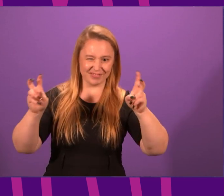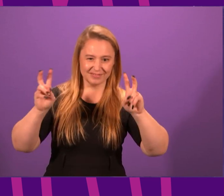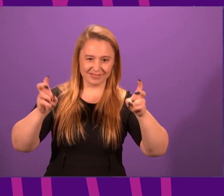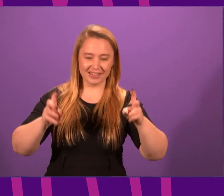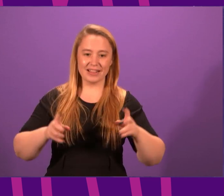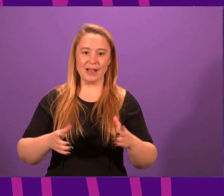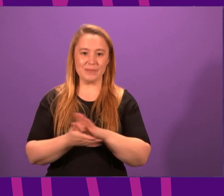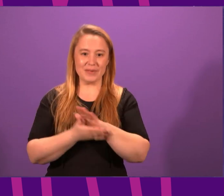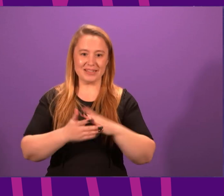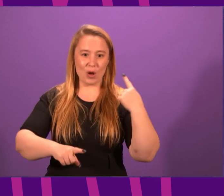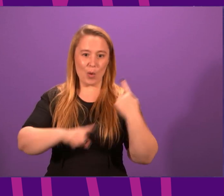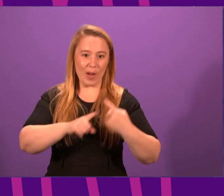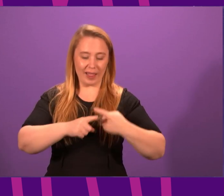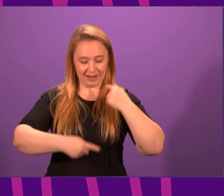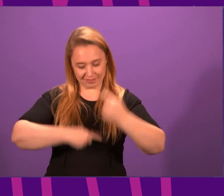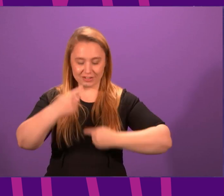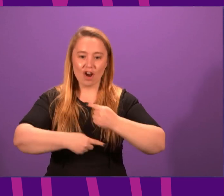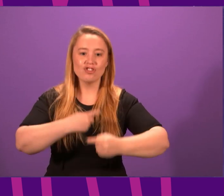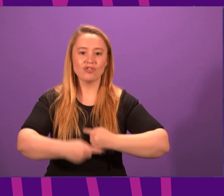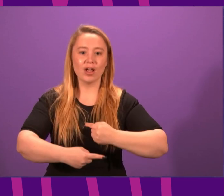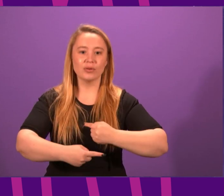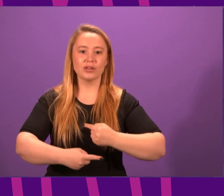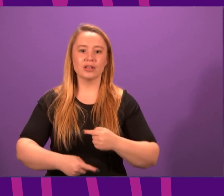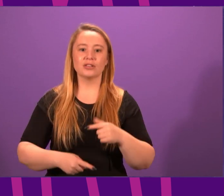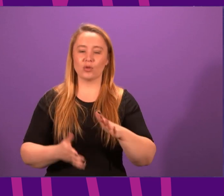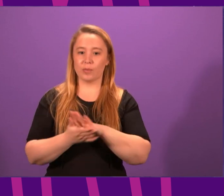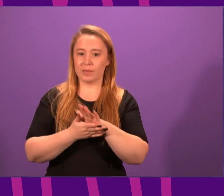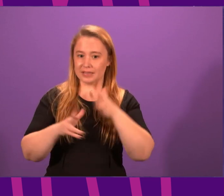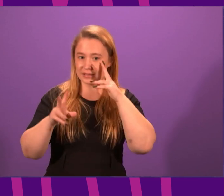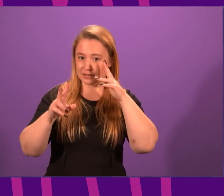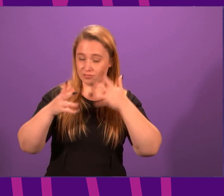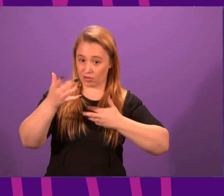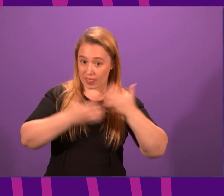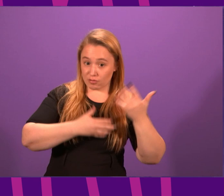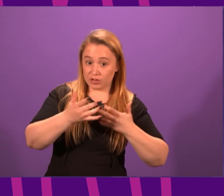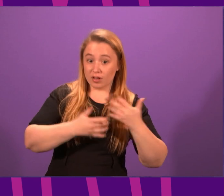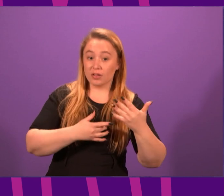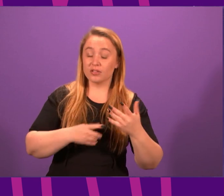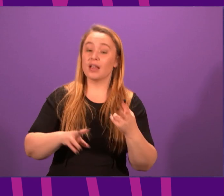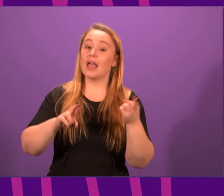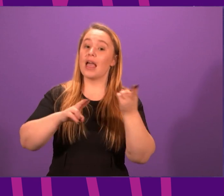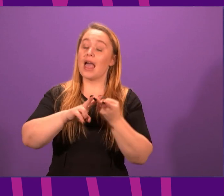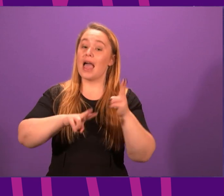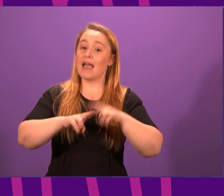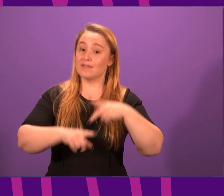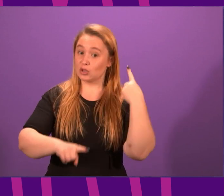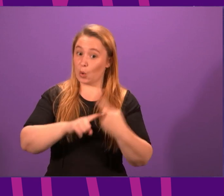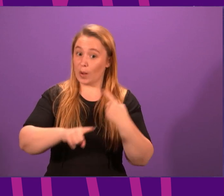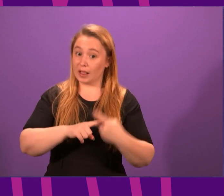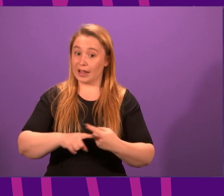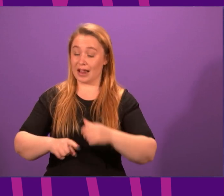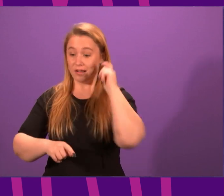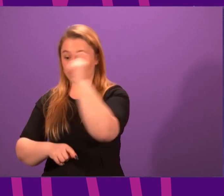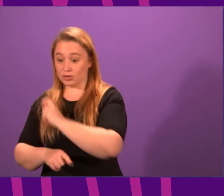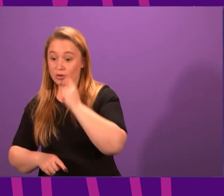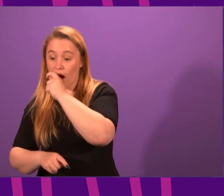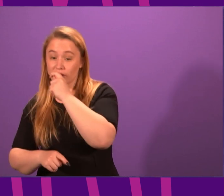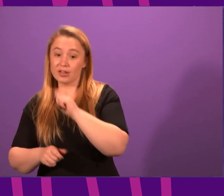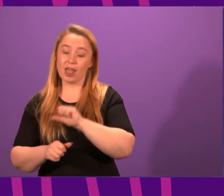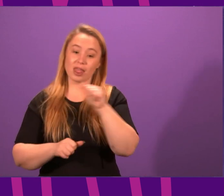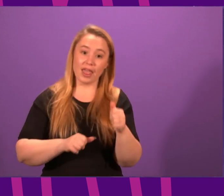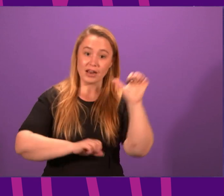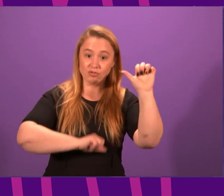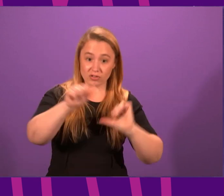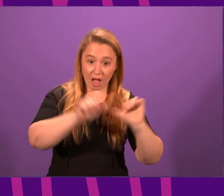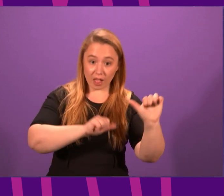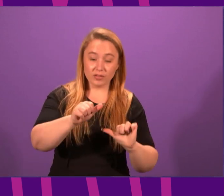in minutes rather than days of the analysis of the test, if that comes on board quickly, it will allow for the scale